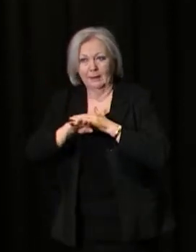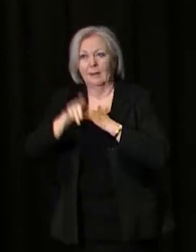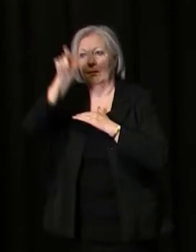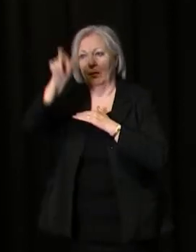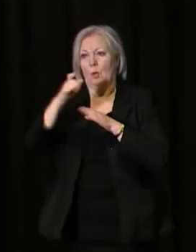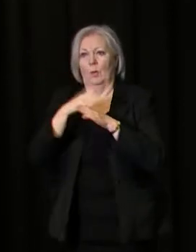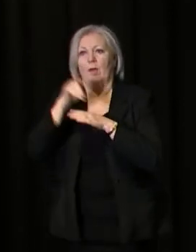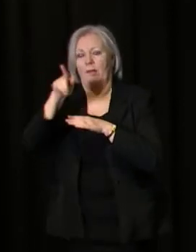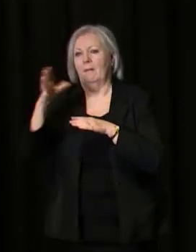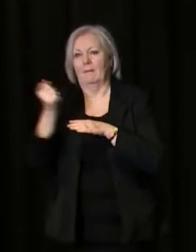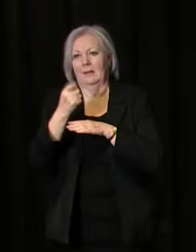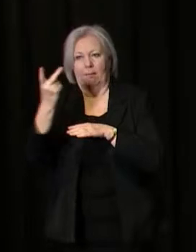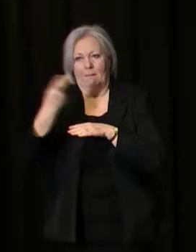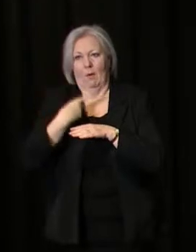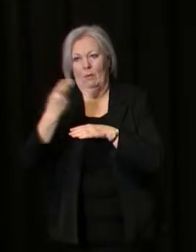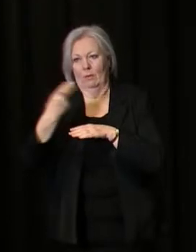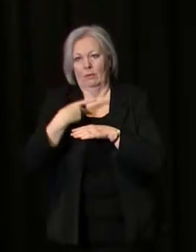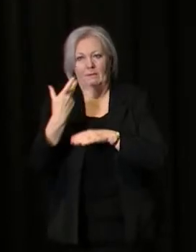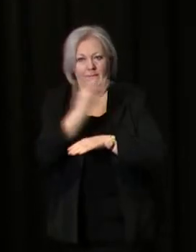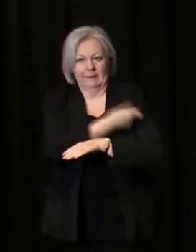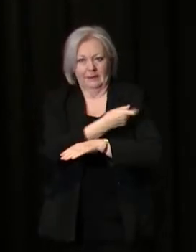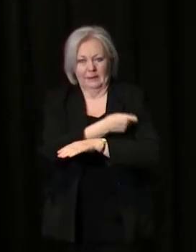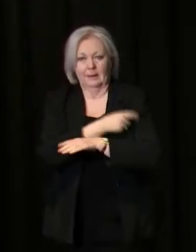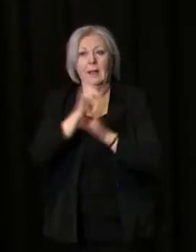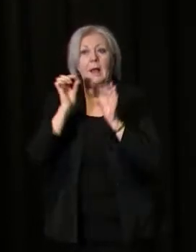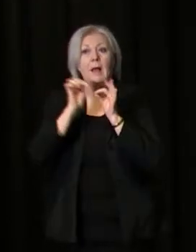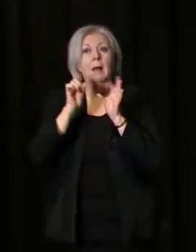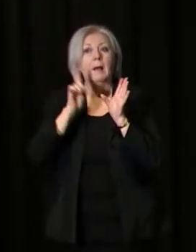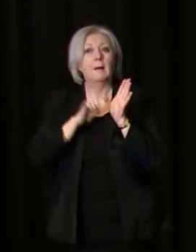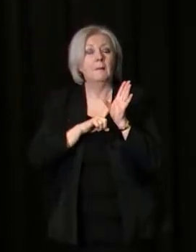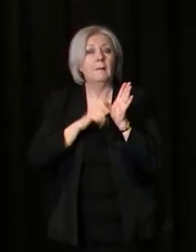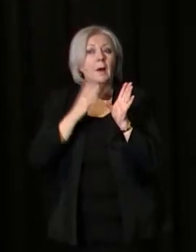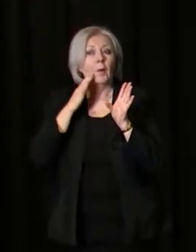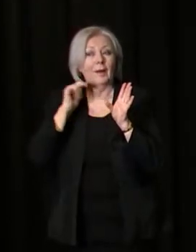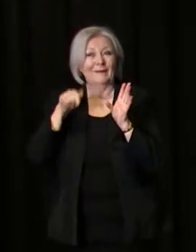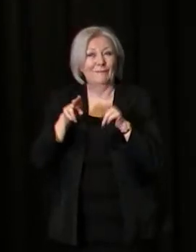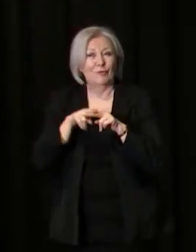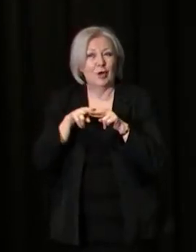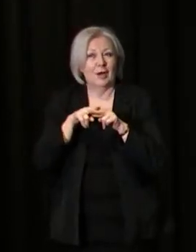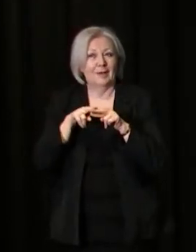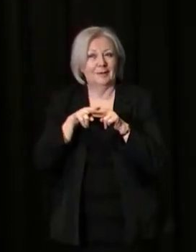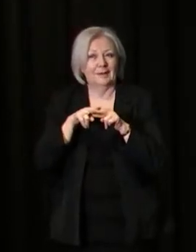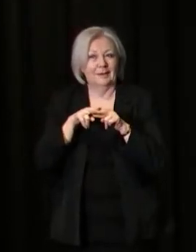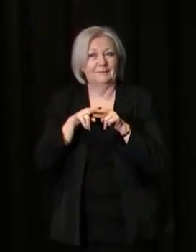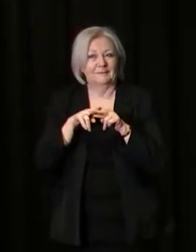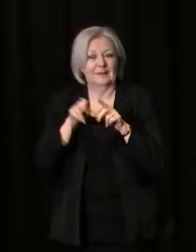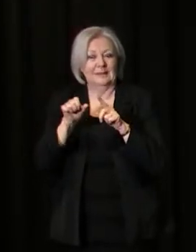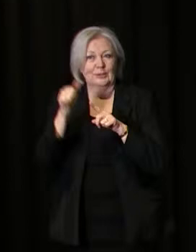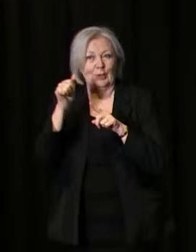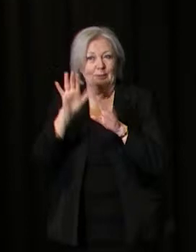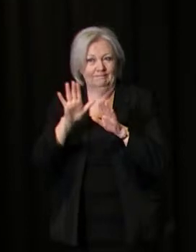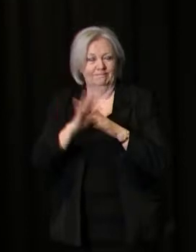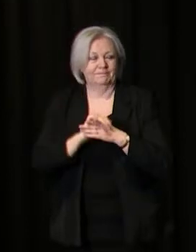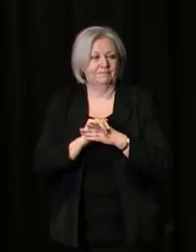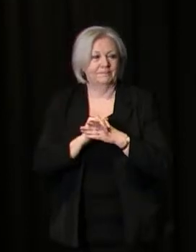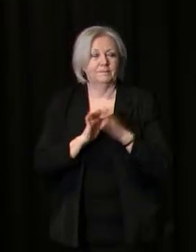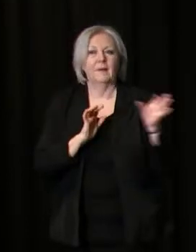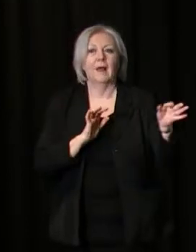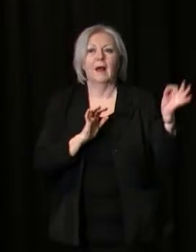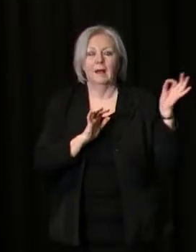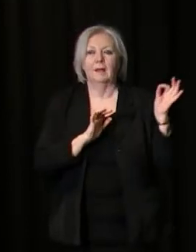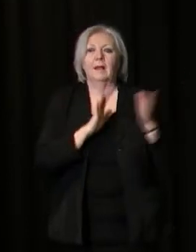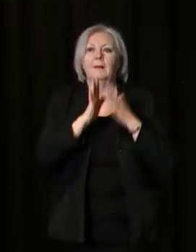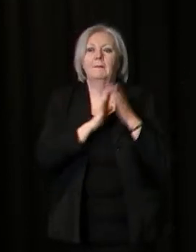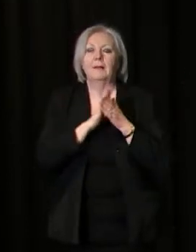rule. So you'll need to be vaccinated by this Friday, 6:30 p.m. Okay, so